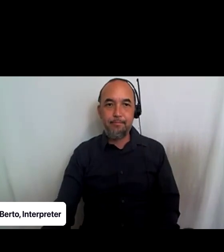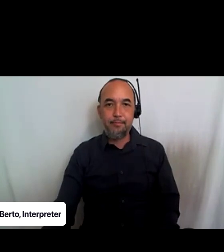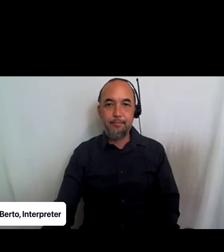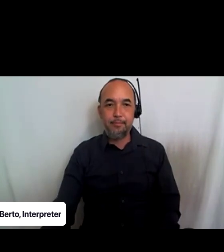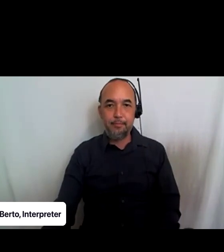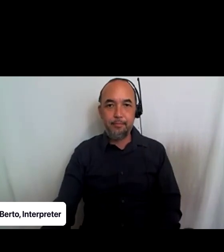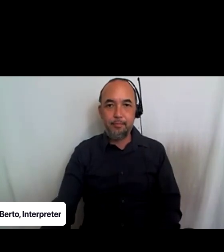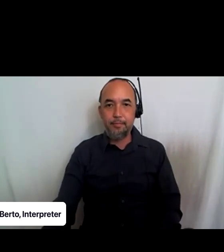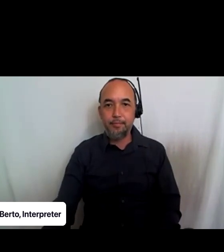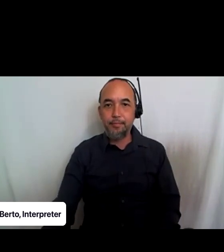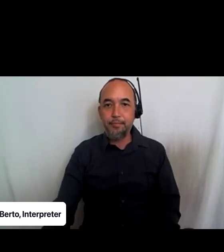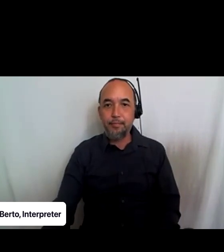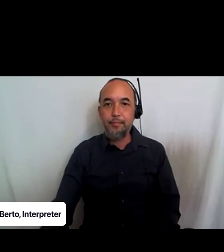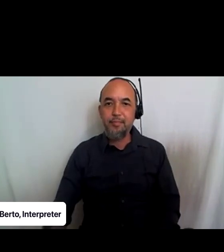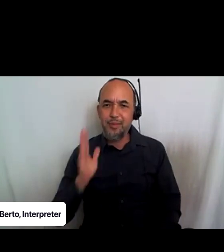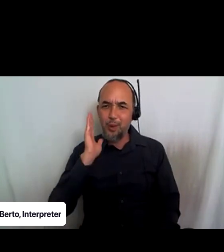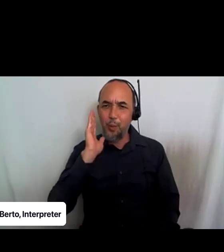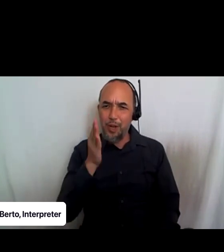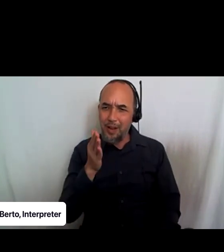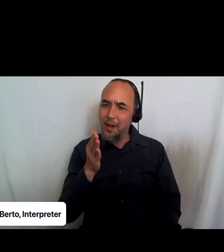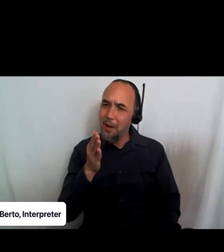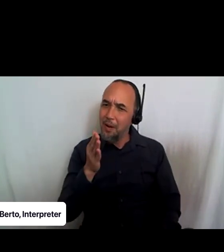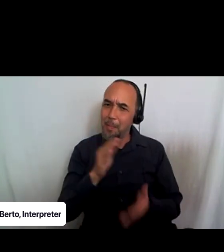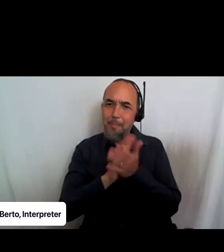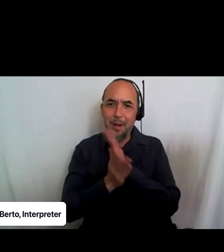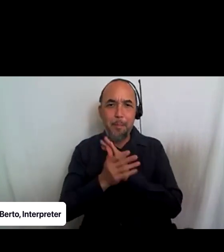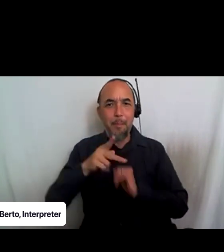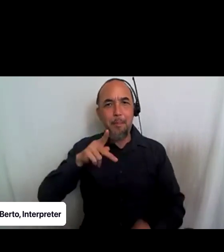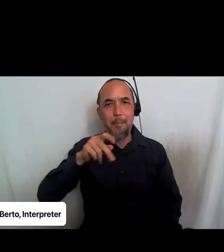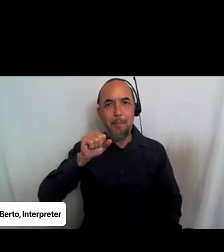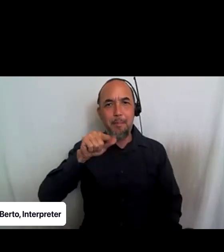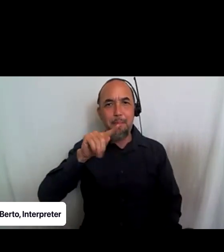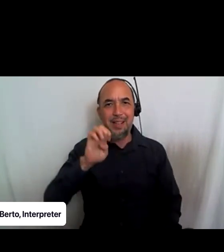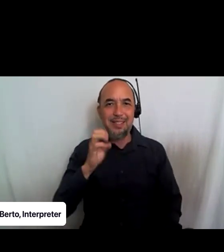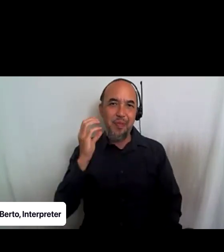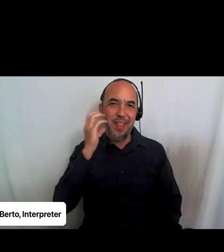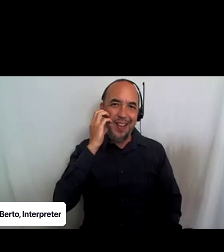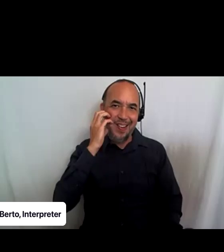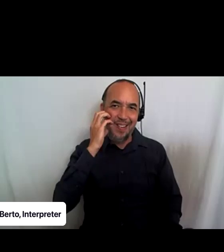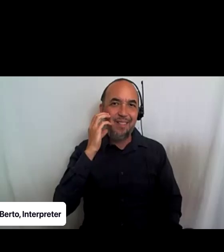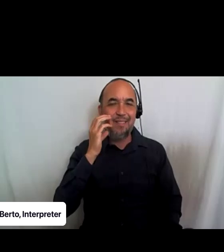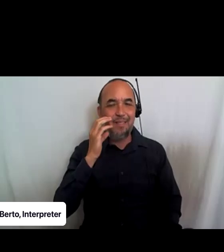It's gonna form like a paste. Make sure it's all incorporated.